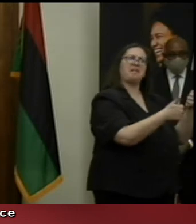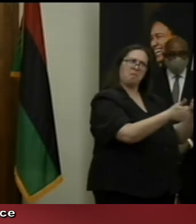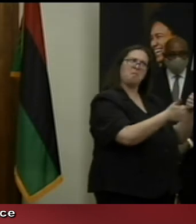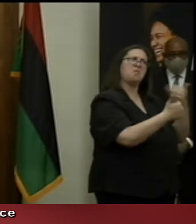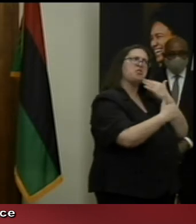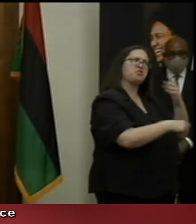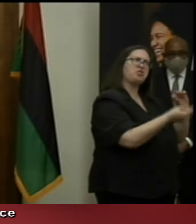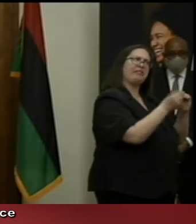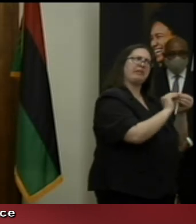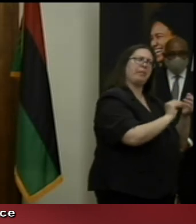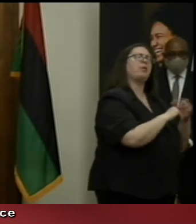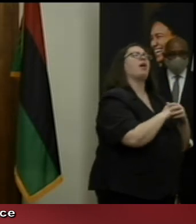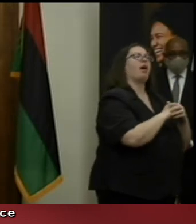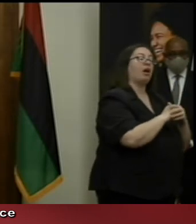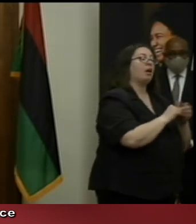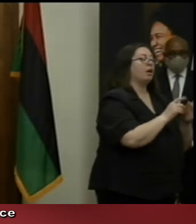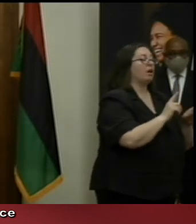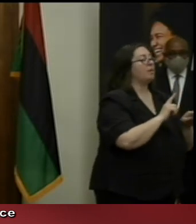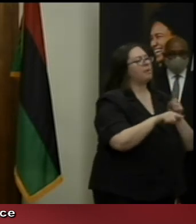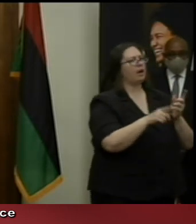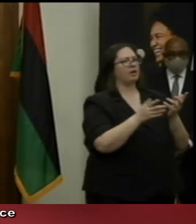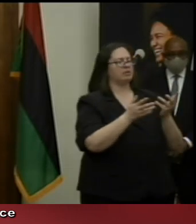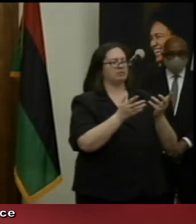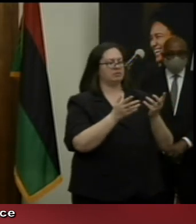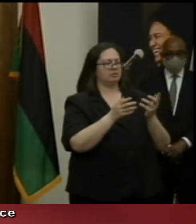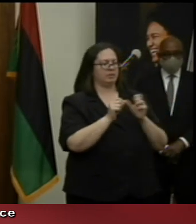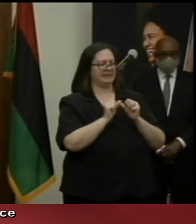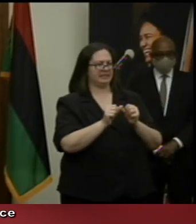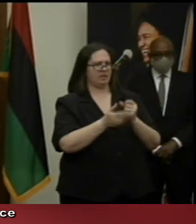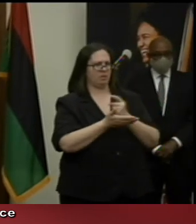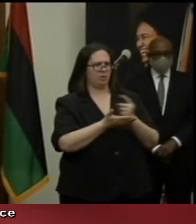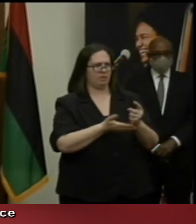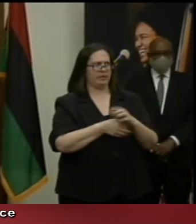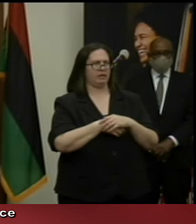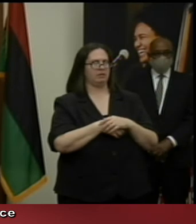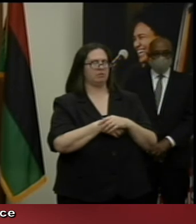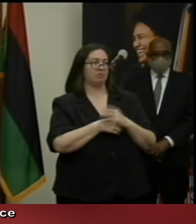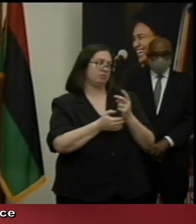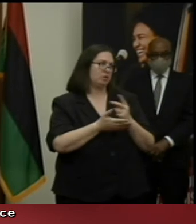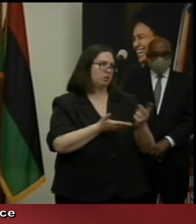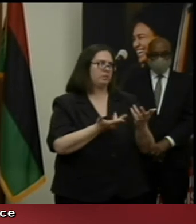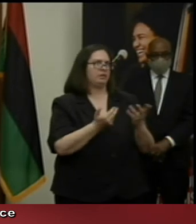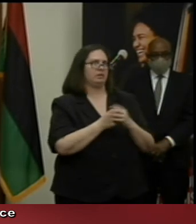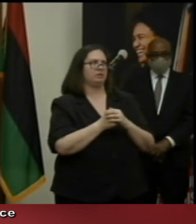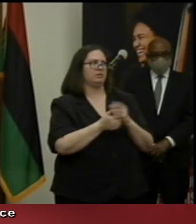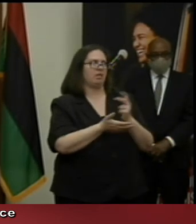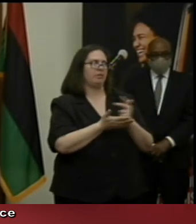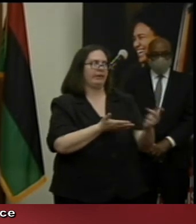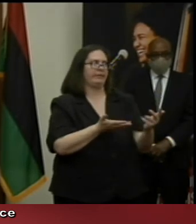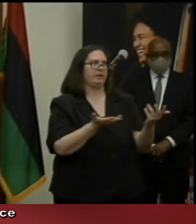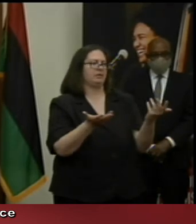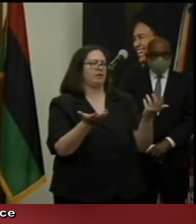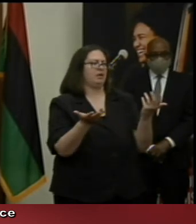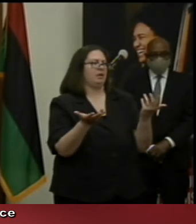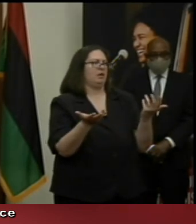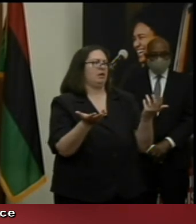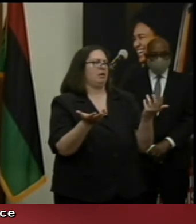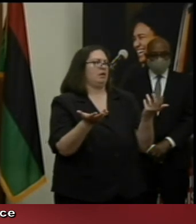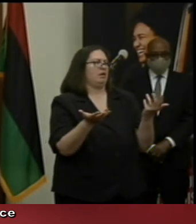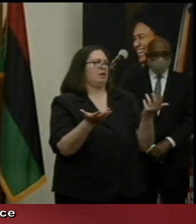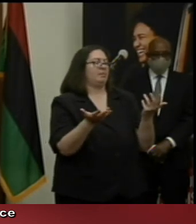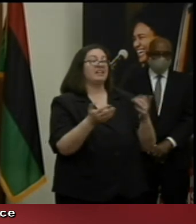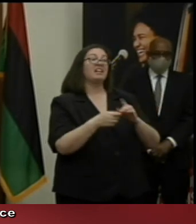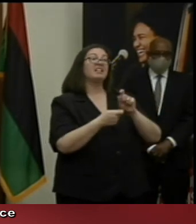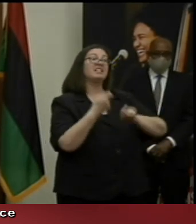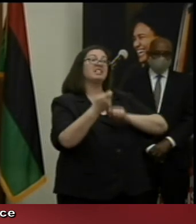now, should it be extended for 1 week? Should it be extended for 2 weeks, 3 weeks? So we're just not putting an end date on it, but